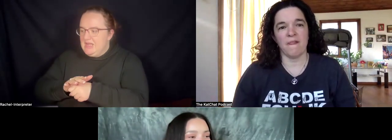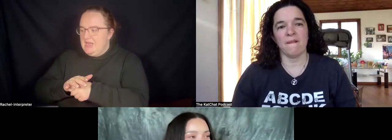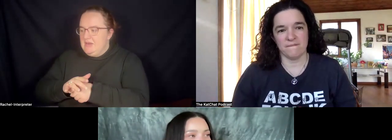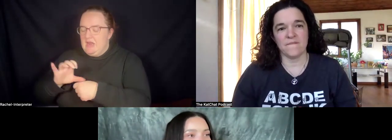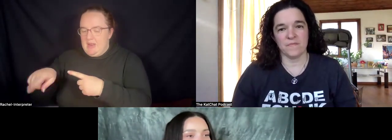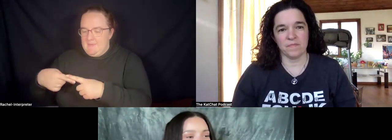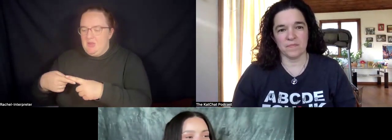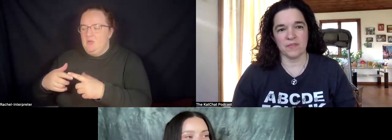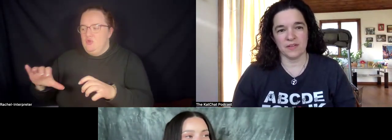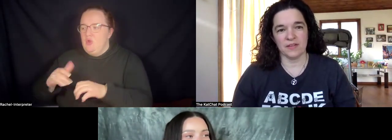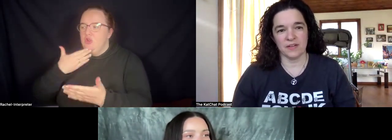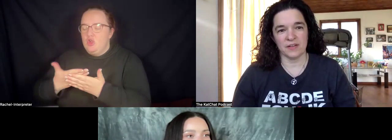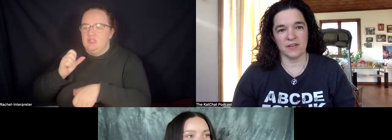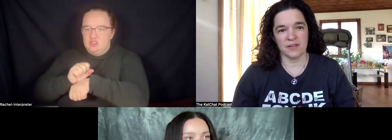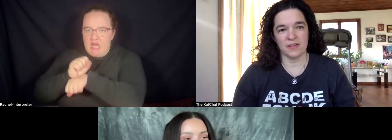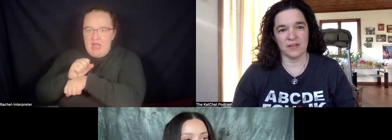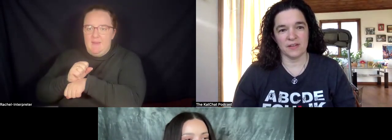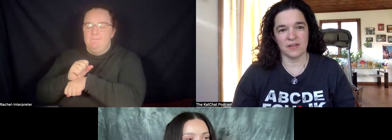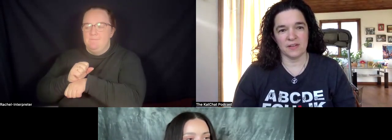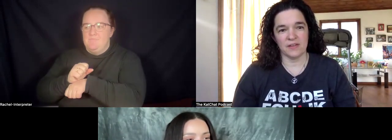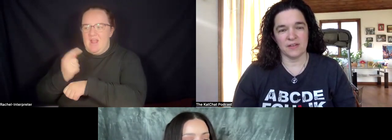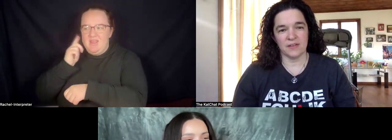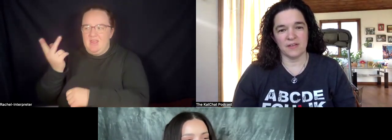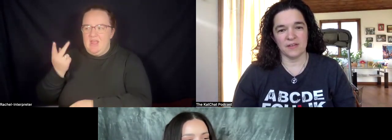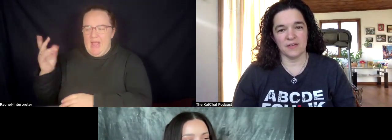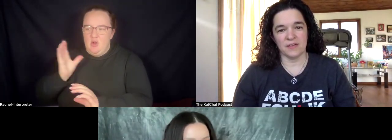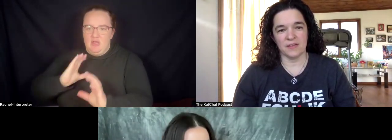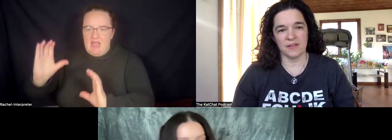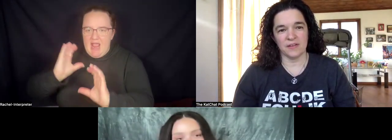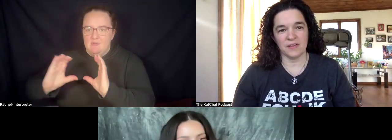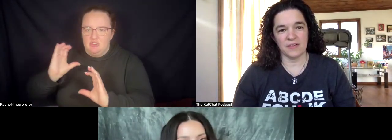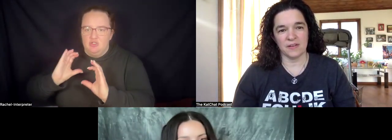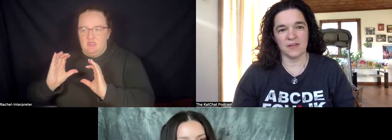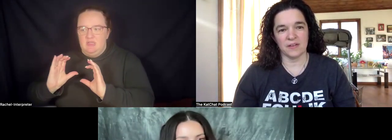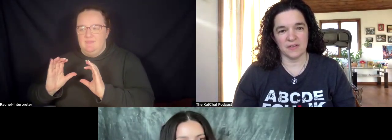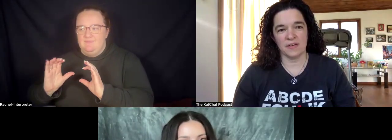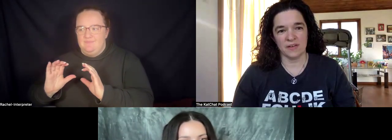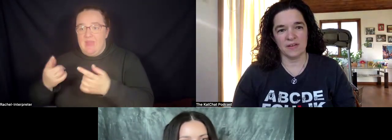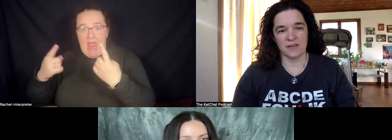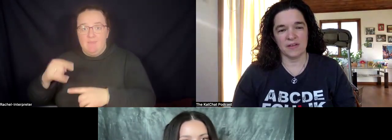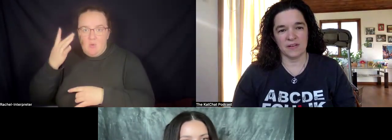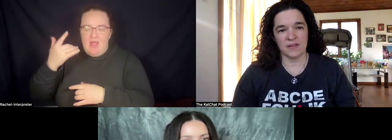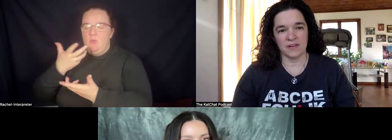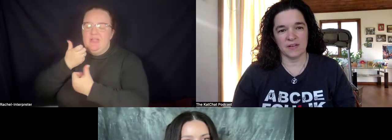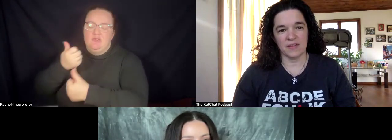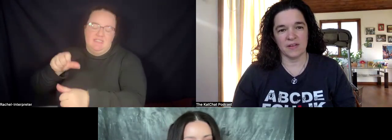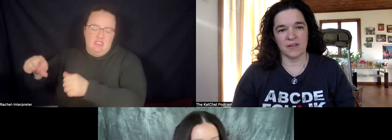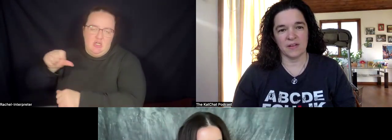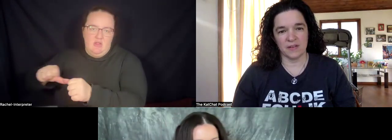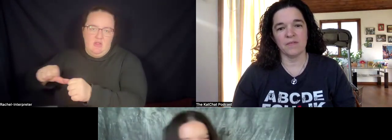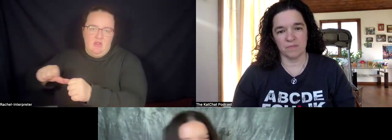ballpark. And I think that our chemistry, it came because we trusted each other so much and we wanted to